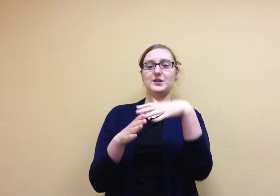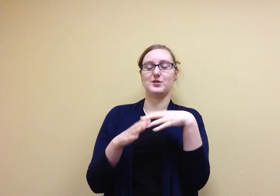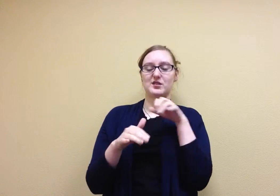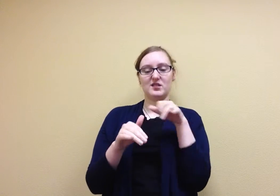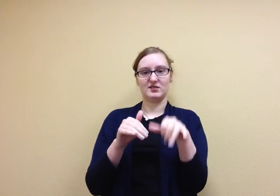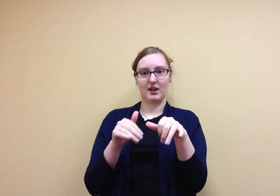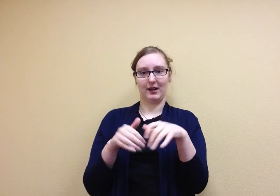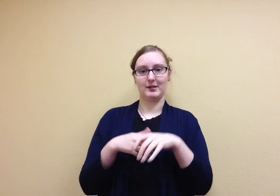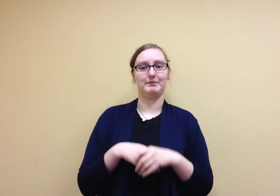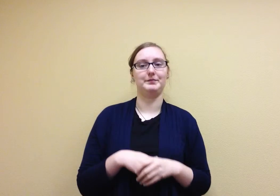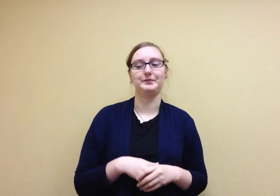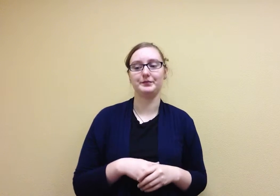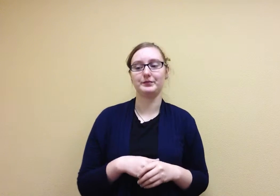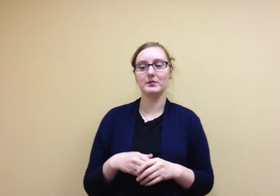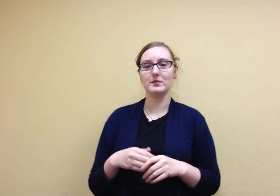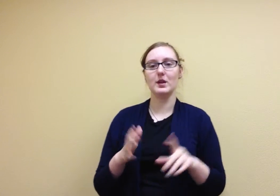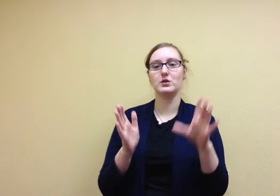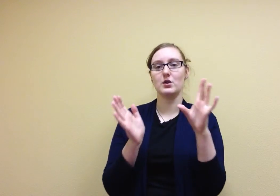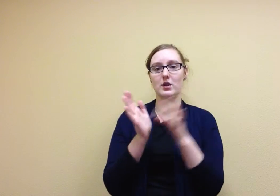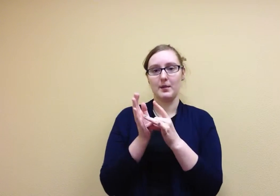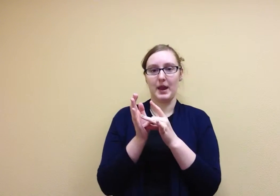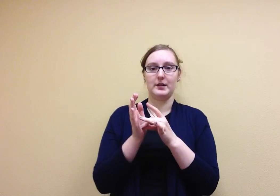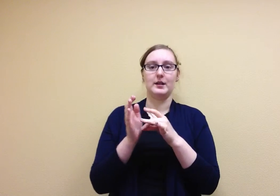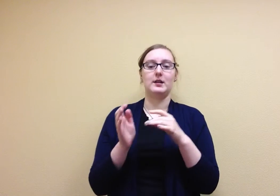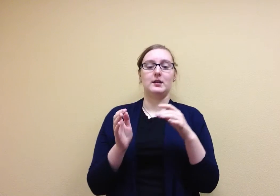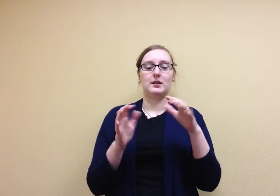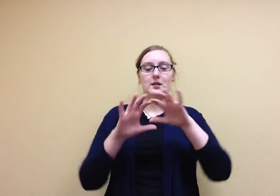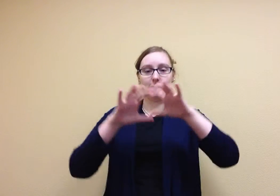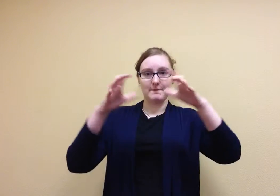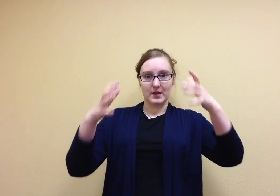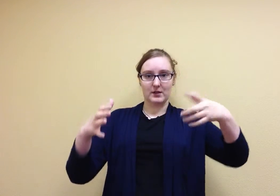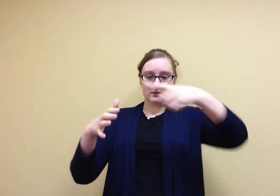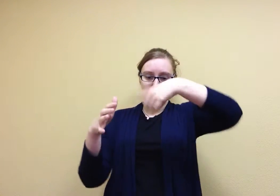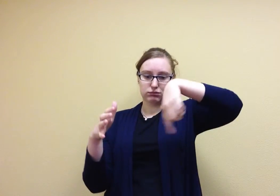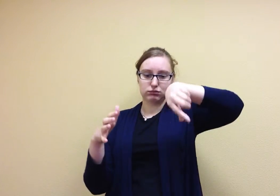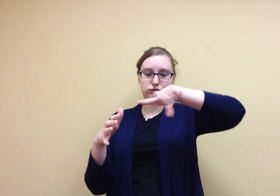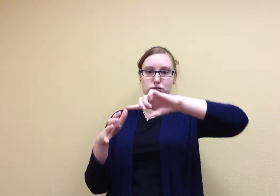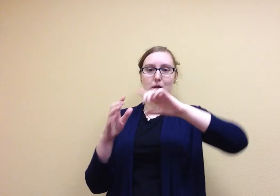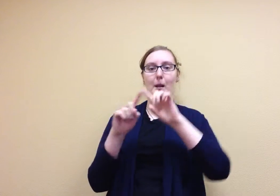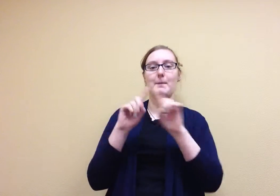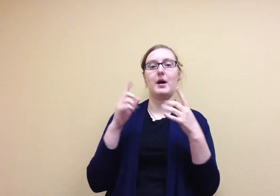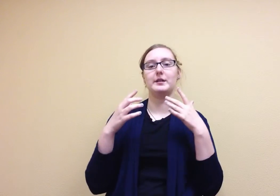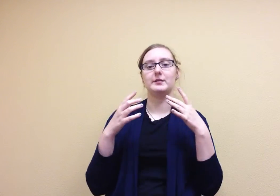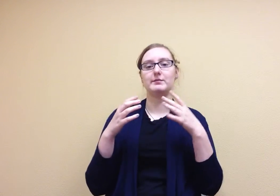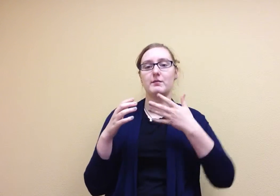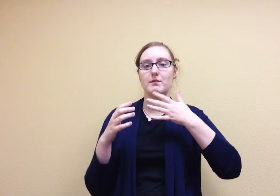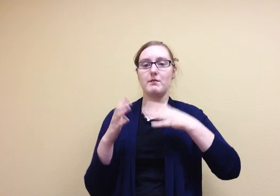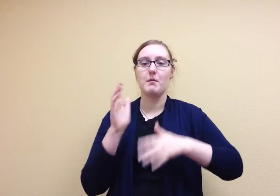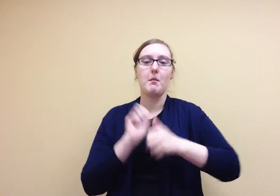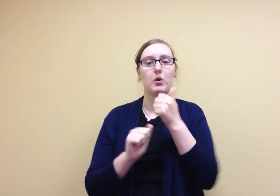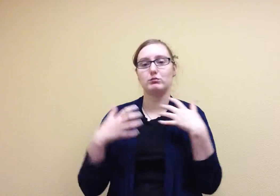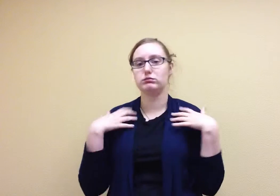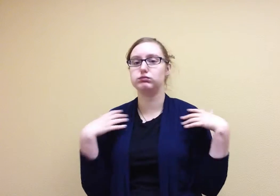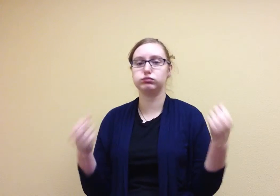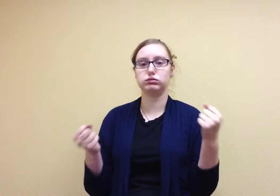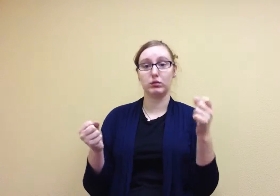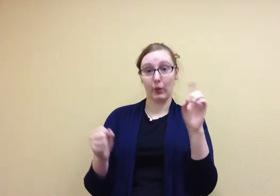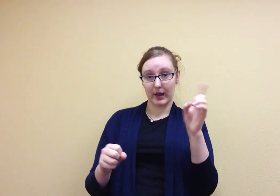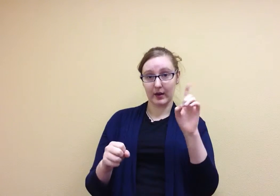So the magnetic field is everything around here, but it's most powerful at the two poles. Great. Now